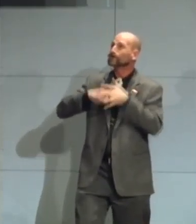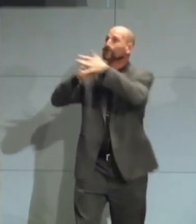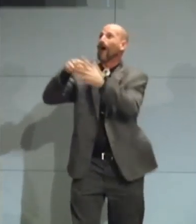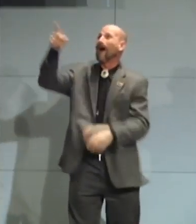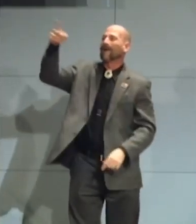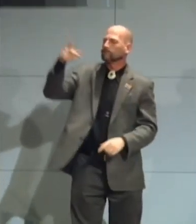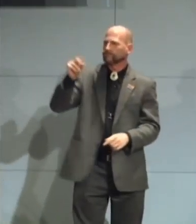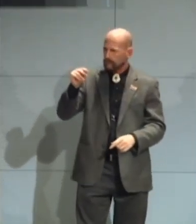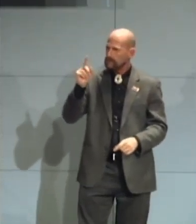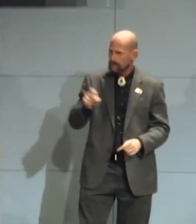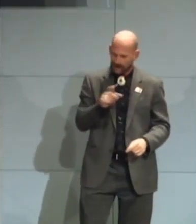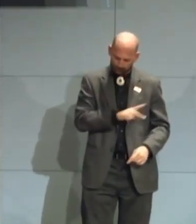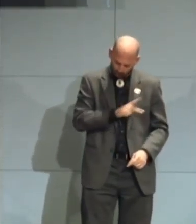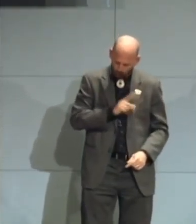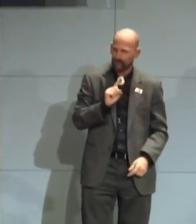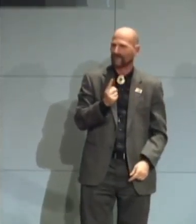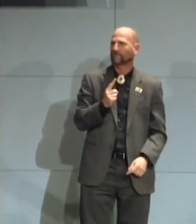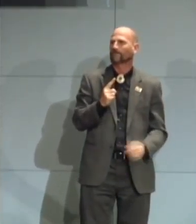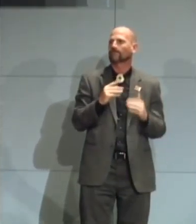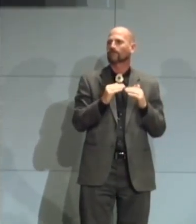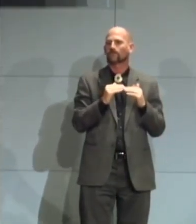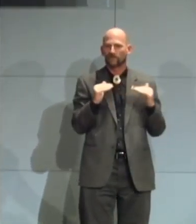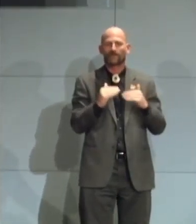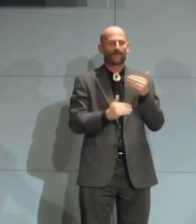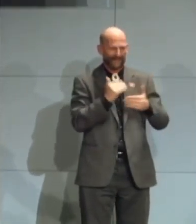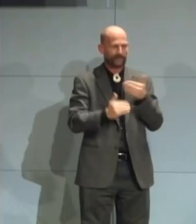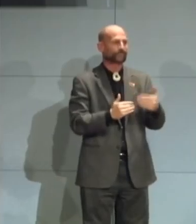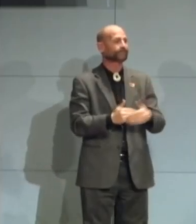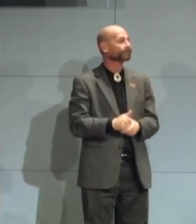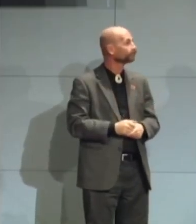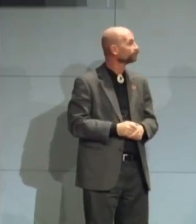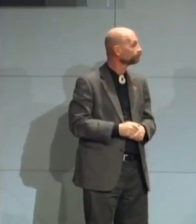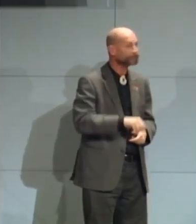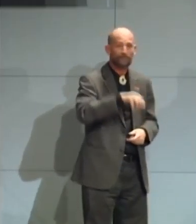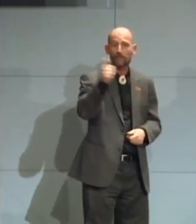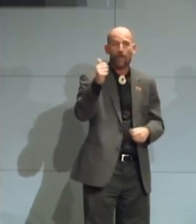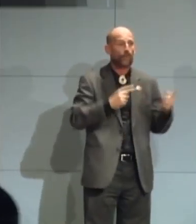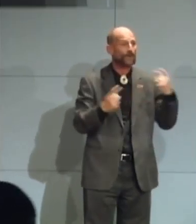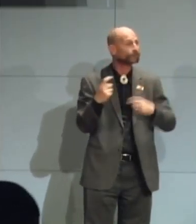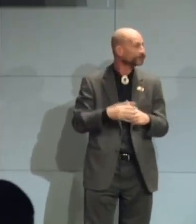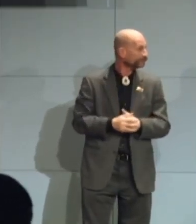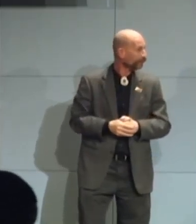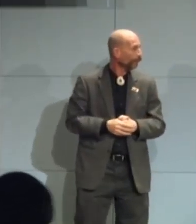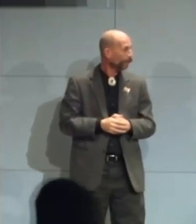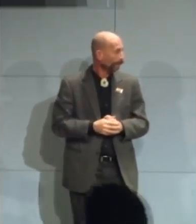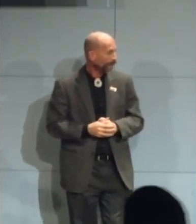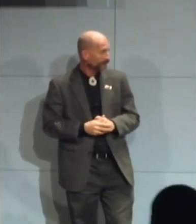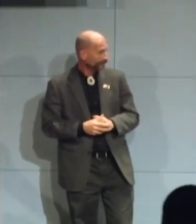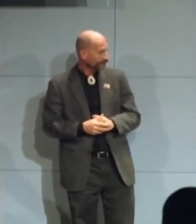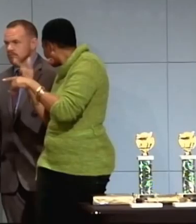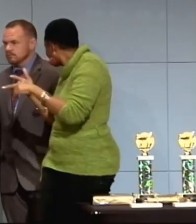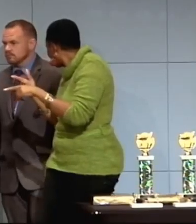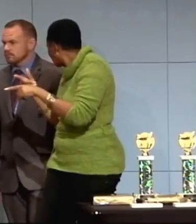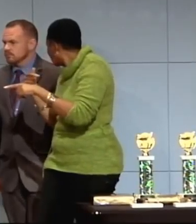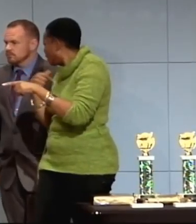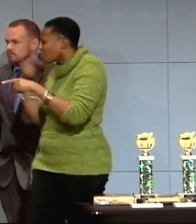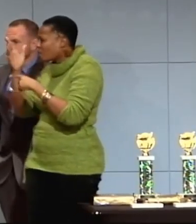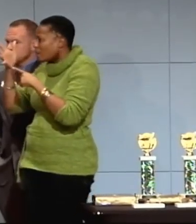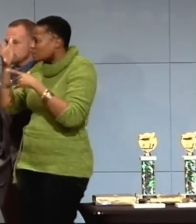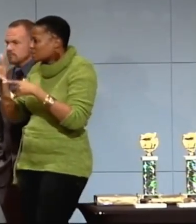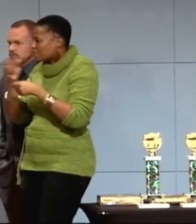about the role that race has played in our lives. And so when these conversations come up, we feel like we don't have anything to